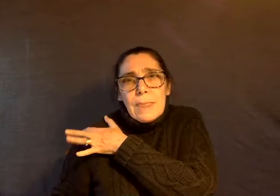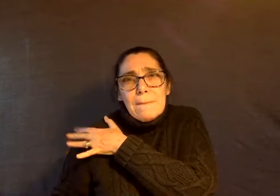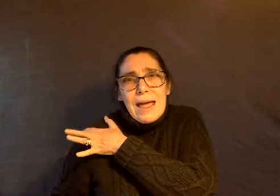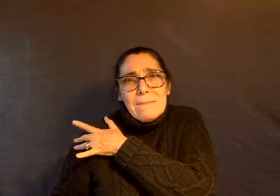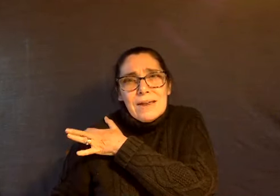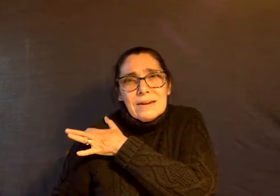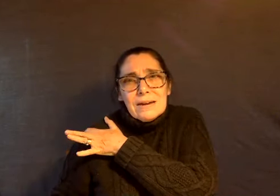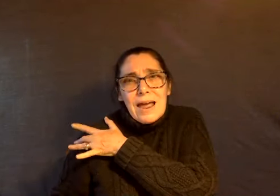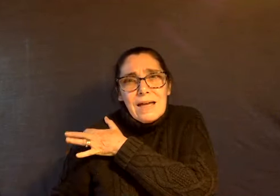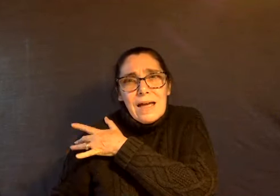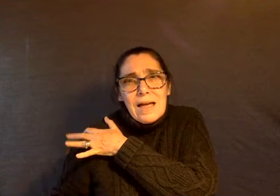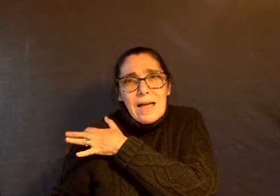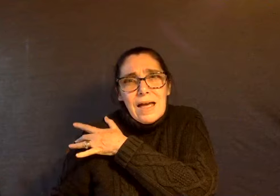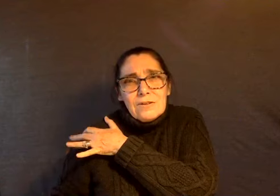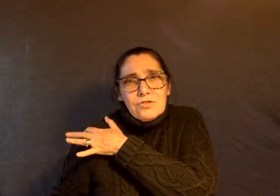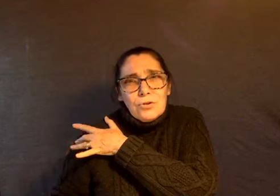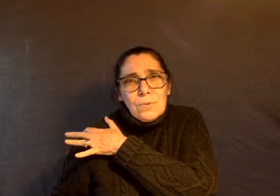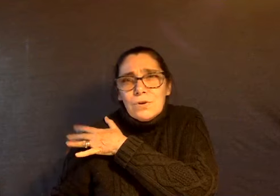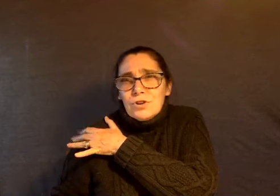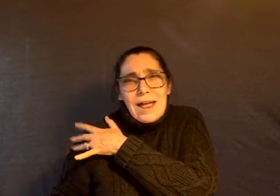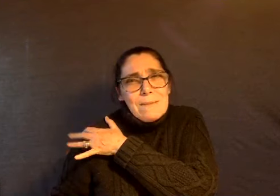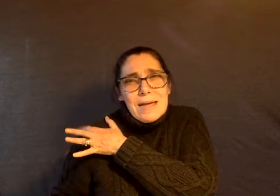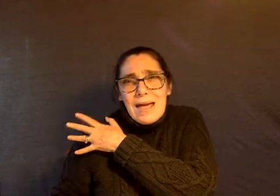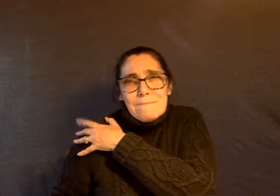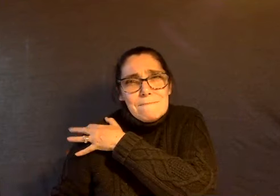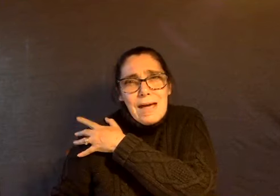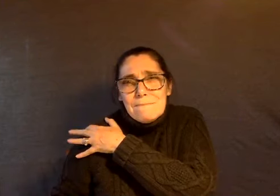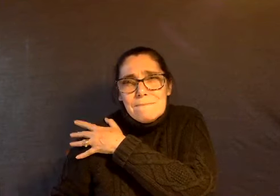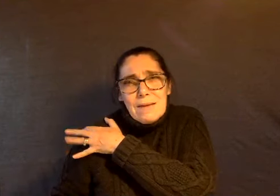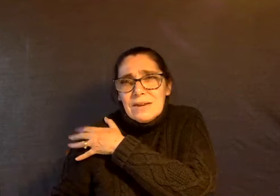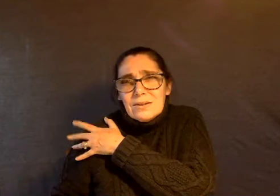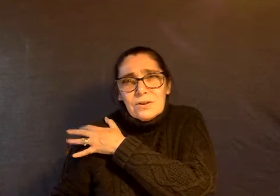Shoulder boards. Shoulder boards or emmets or